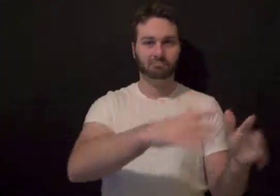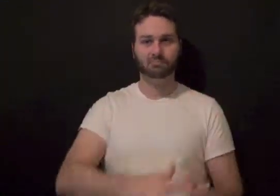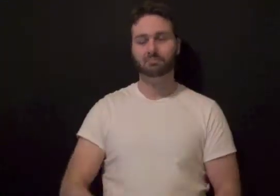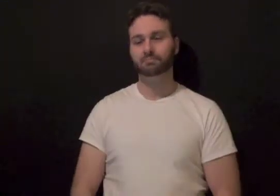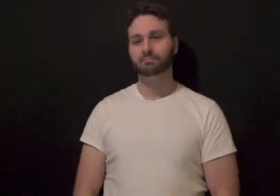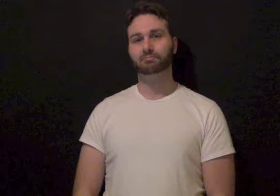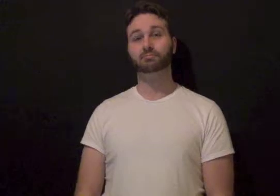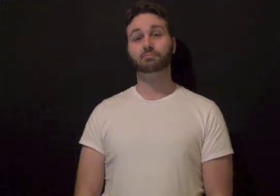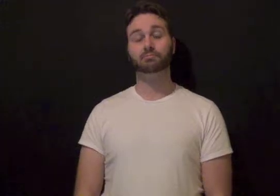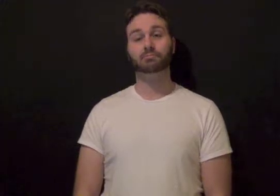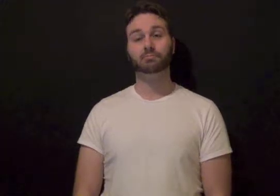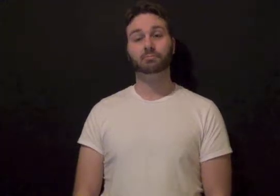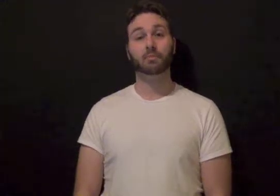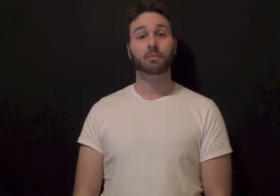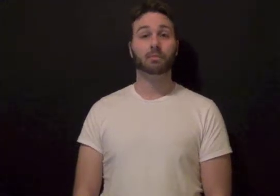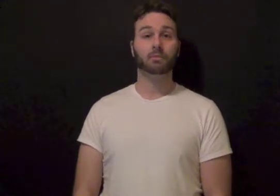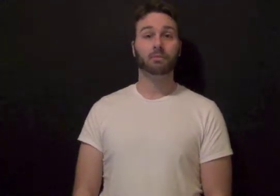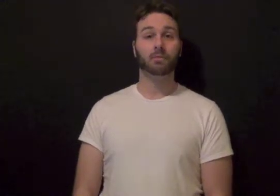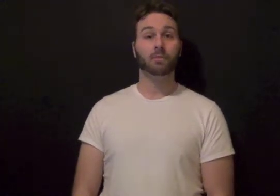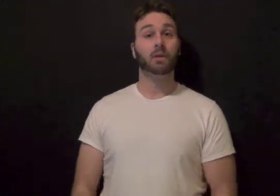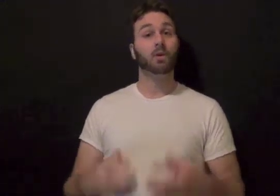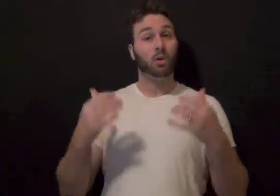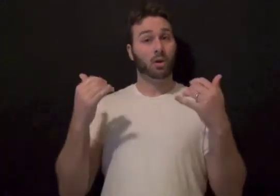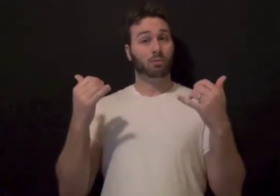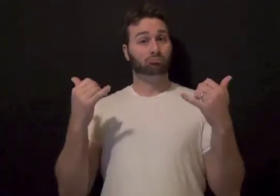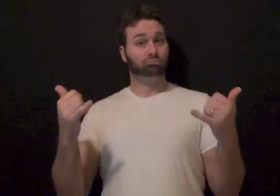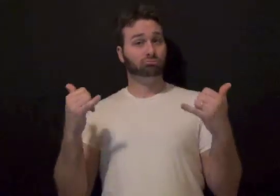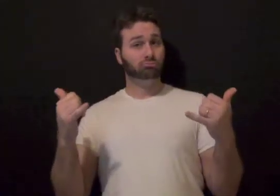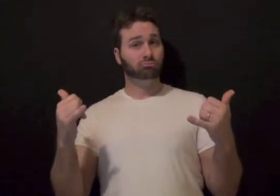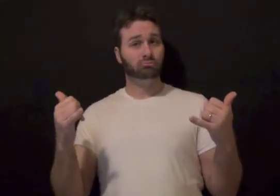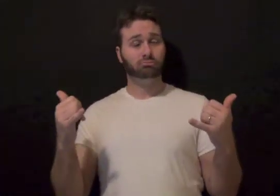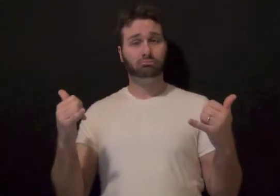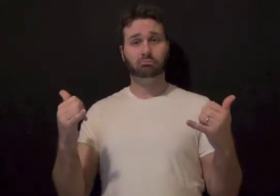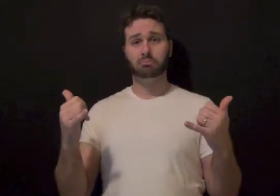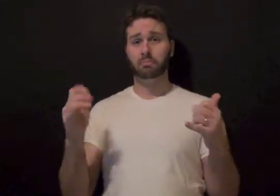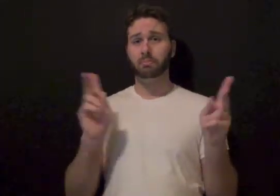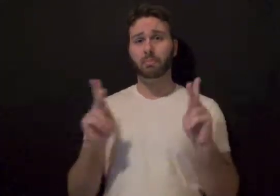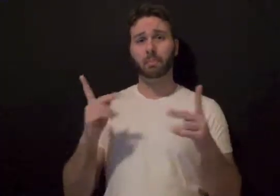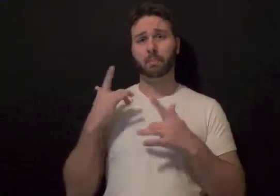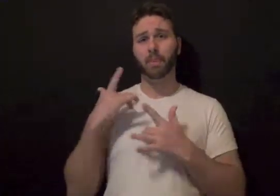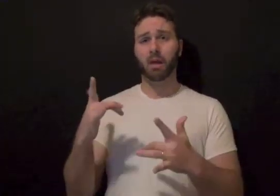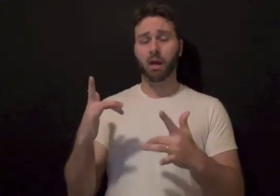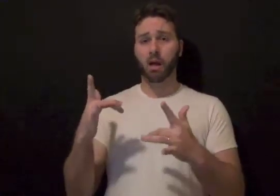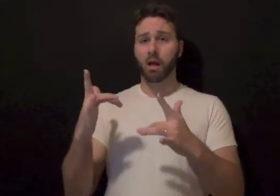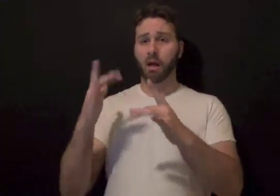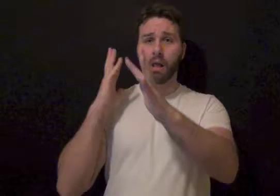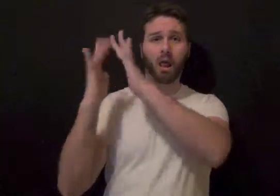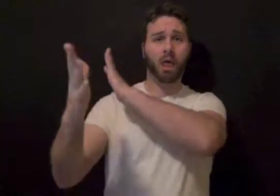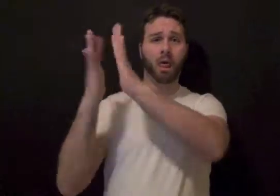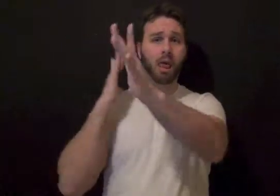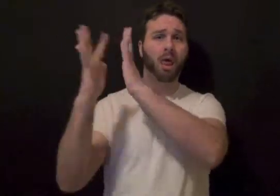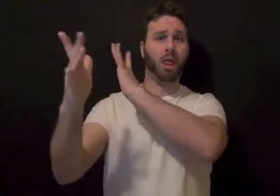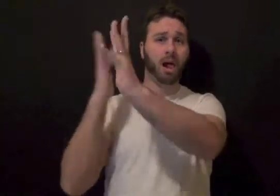We live in an incredibly busy world. The pace of life is often frantic, our minds are always busy, and we're always doing